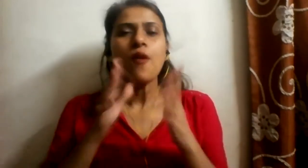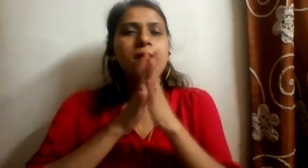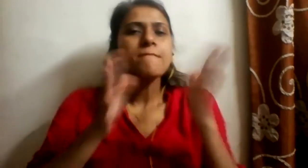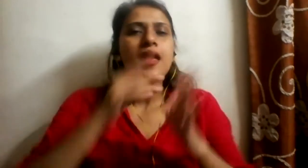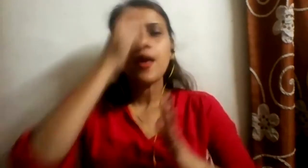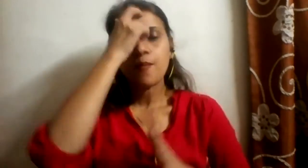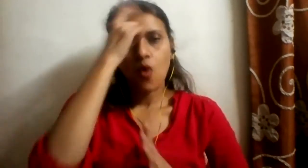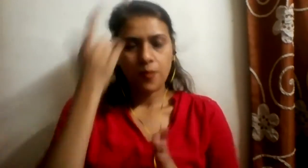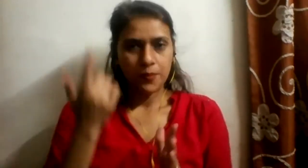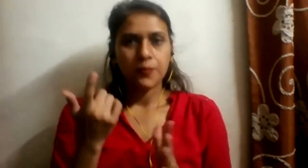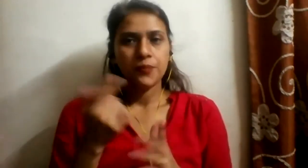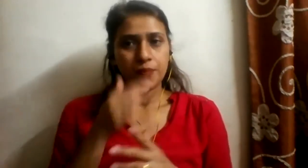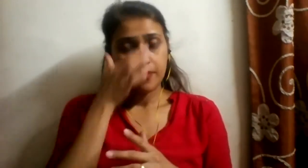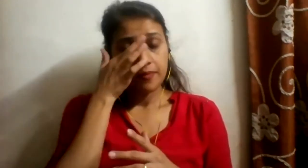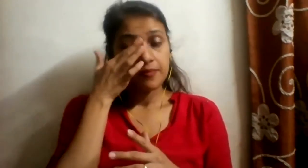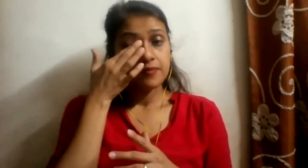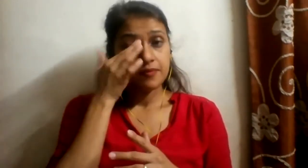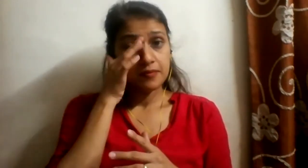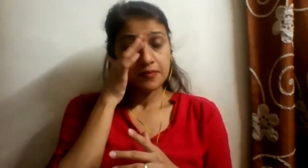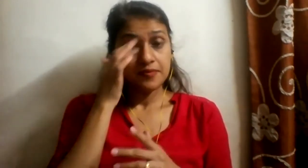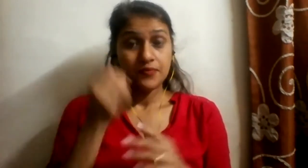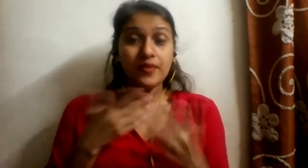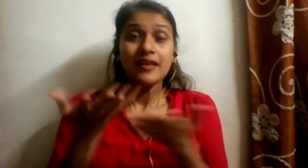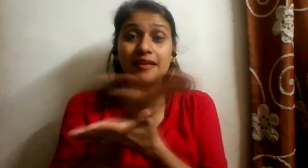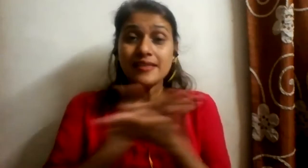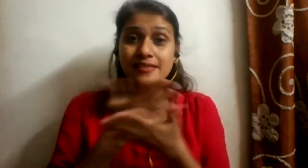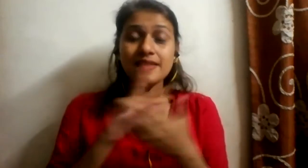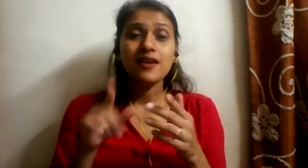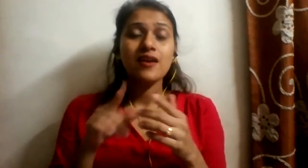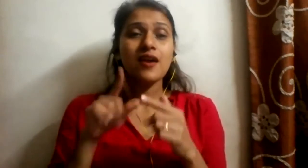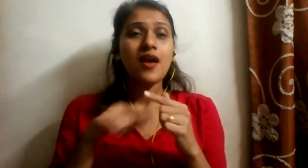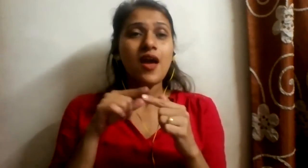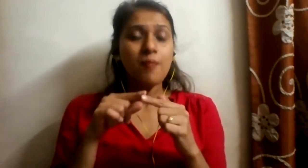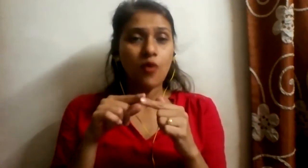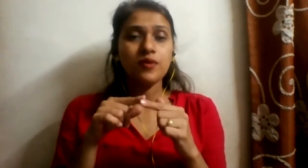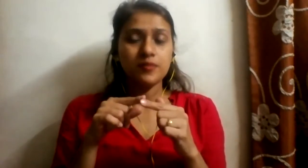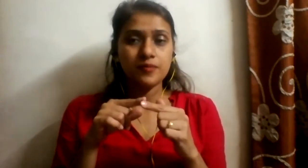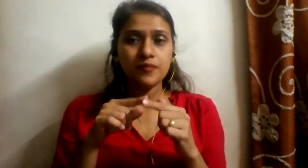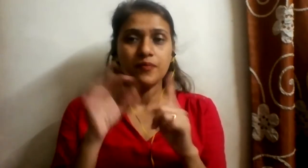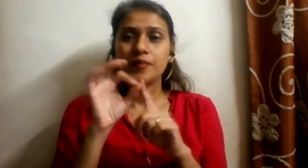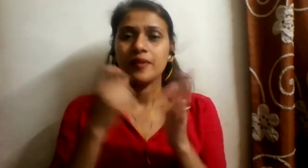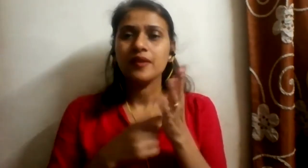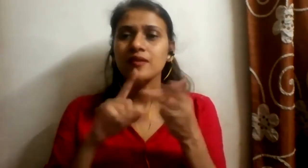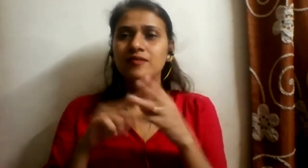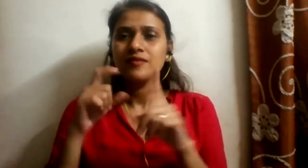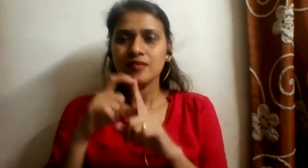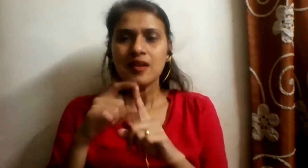are discussing was the prejudices, because discrimination, when I said what